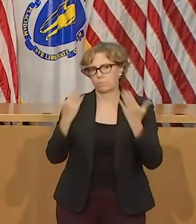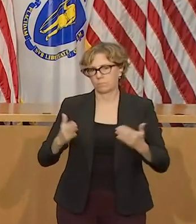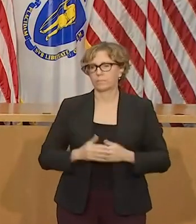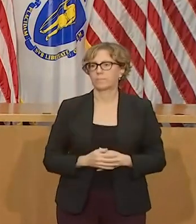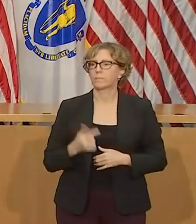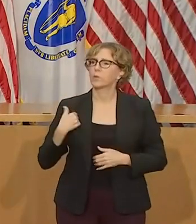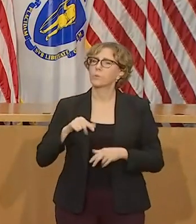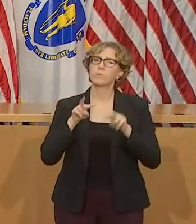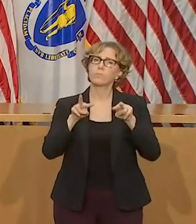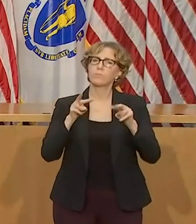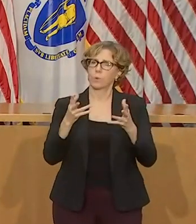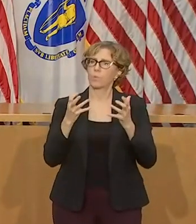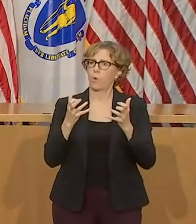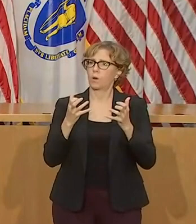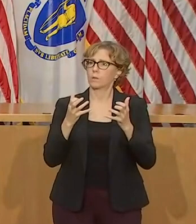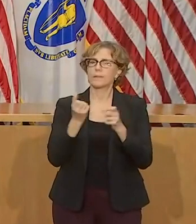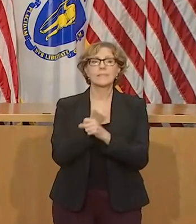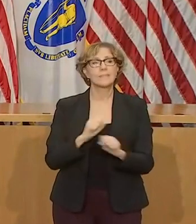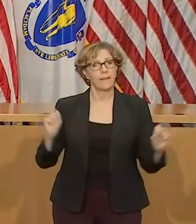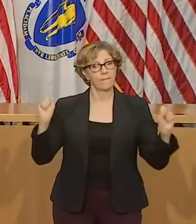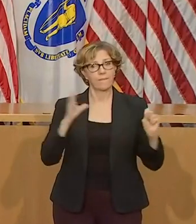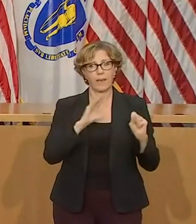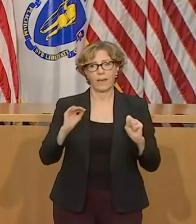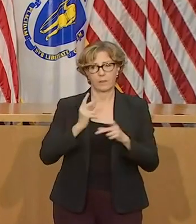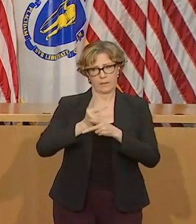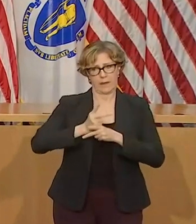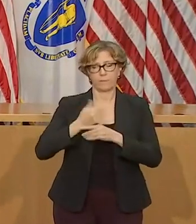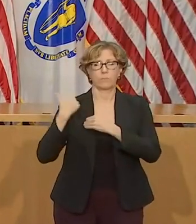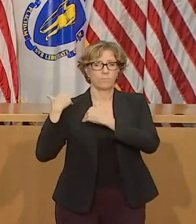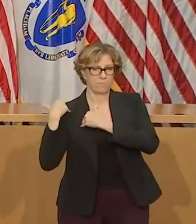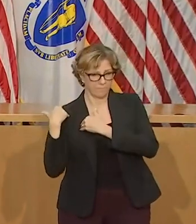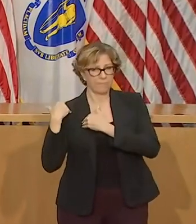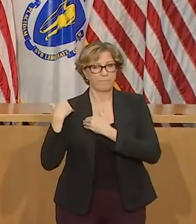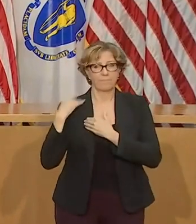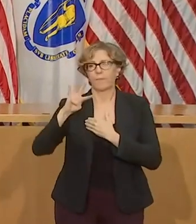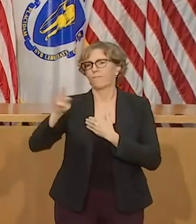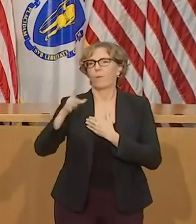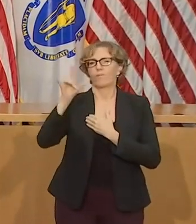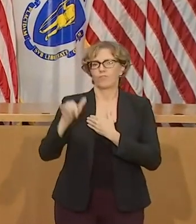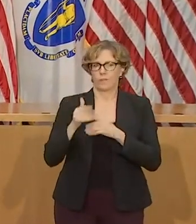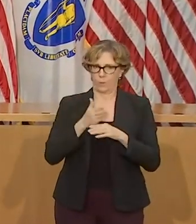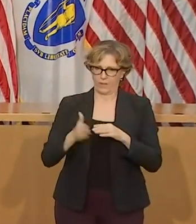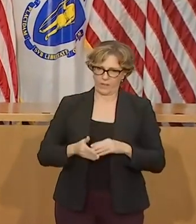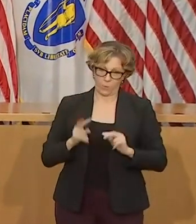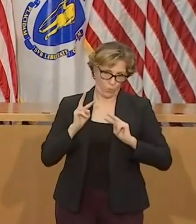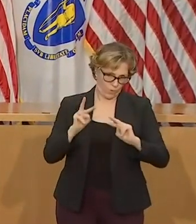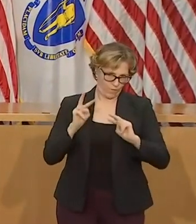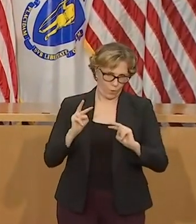and responsible 4th of July weekend. With that, I'm going to turn it over to the Lieutenant Governor.